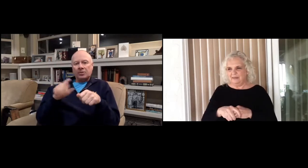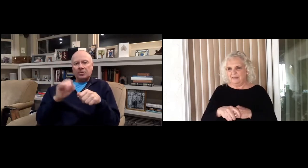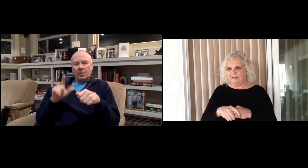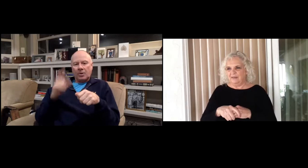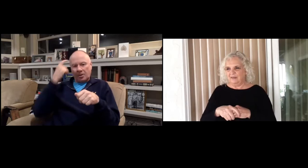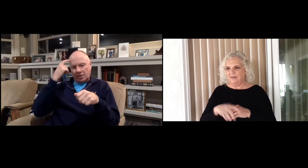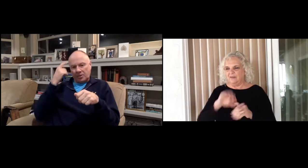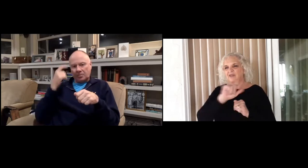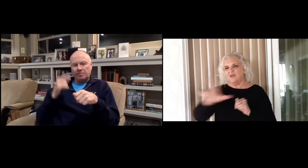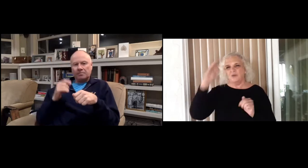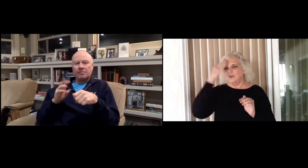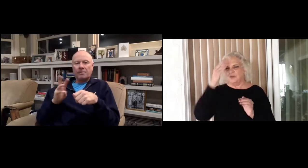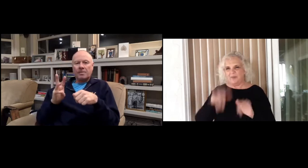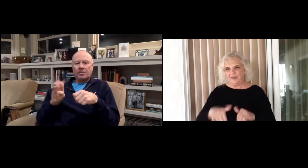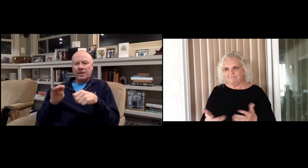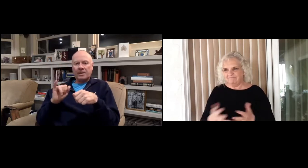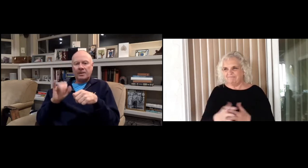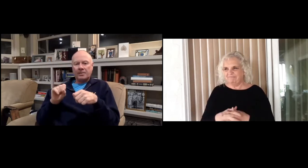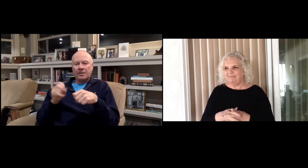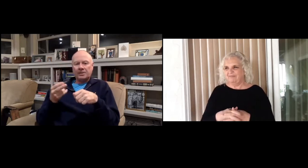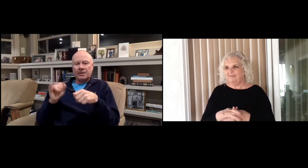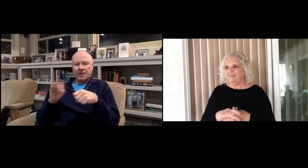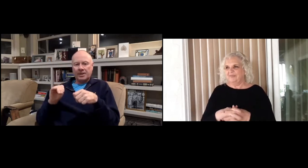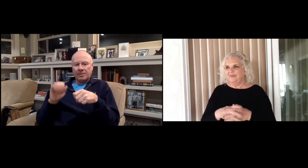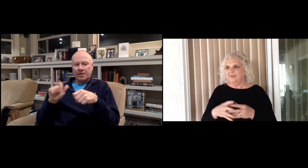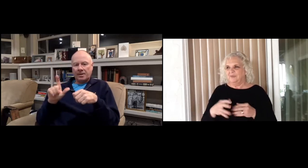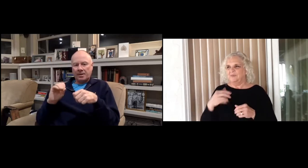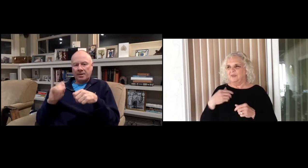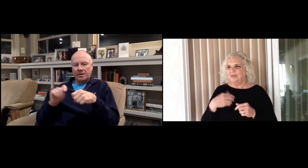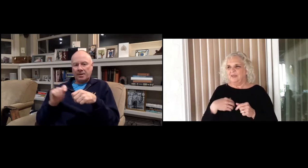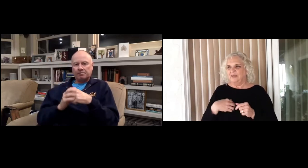As you all know, we miss him.